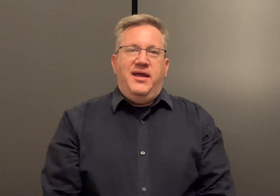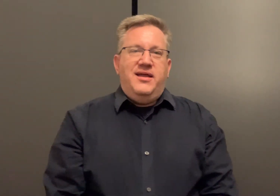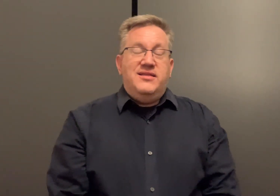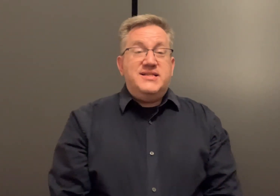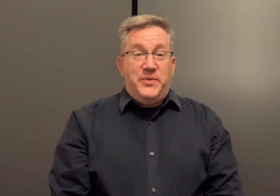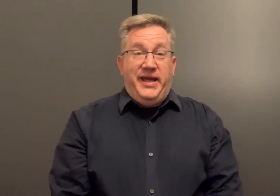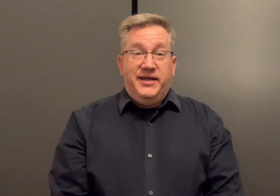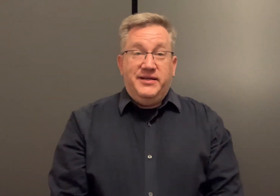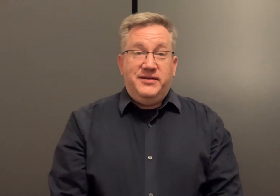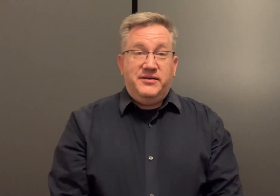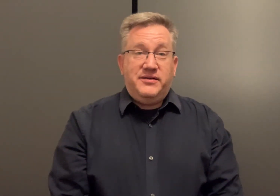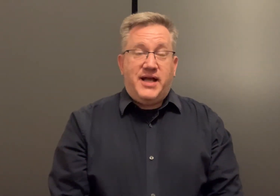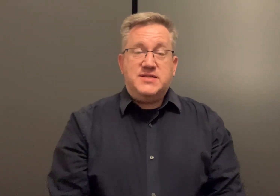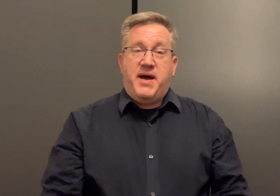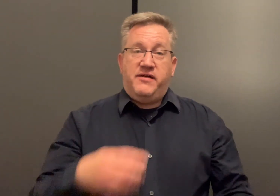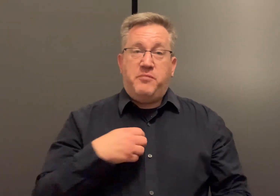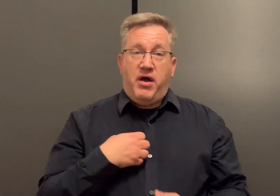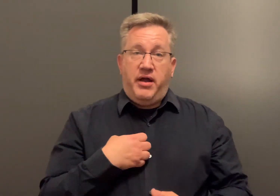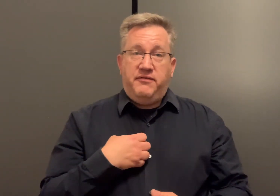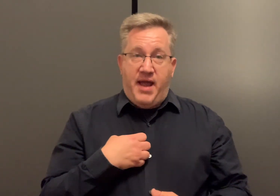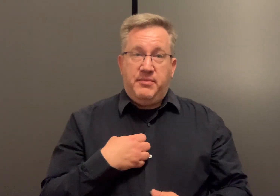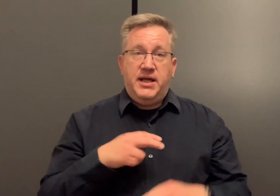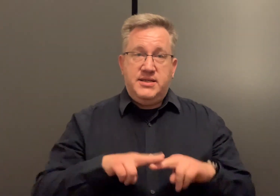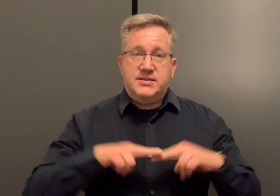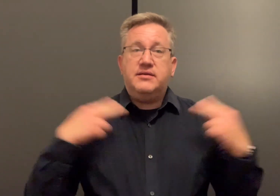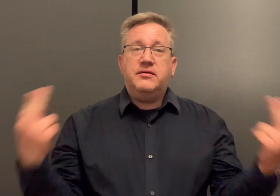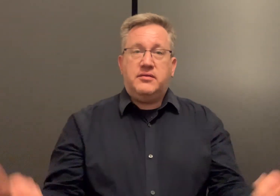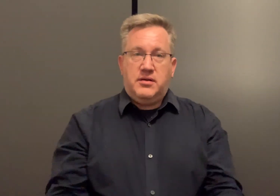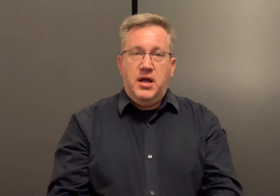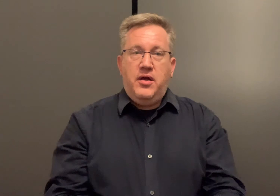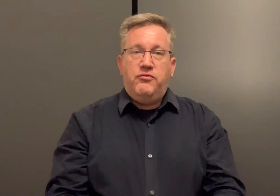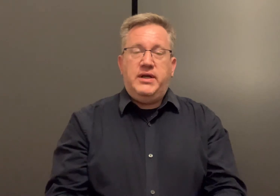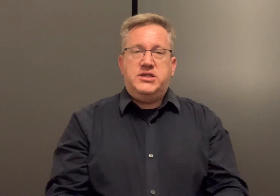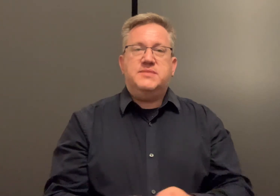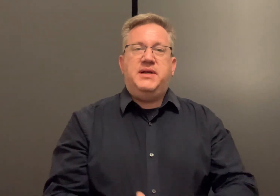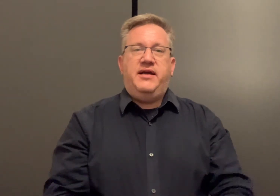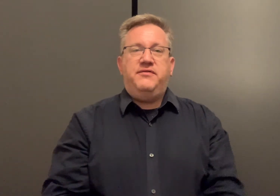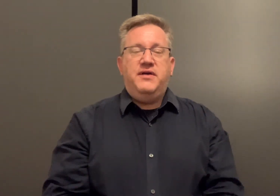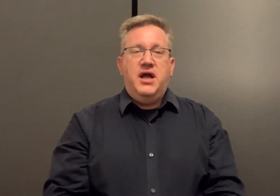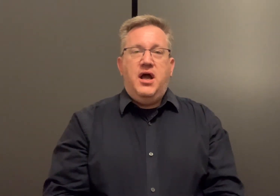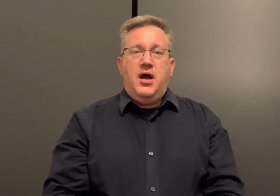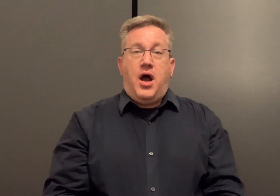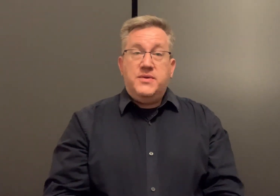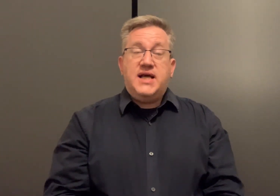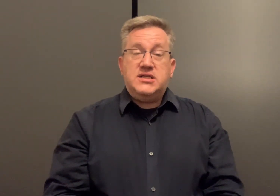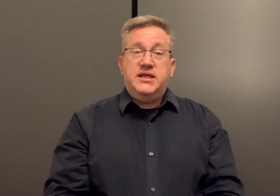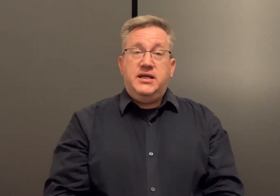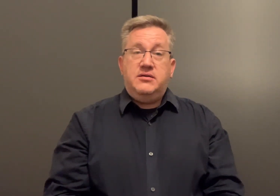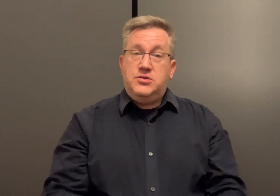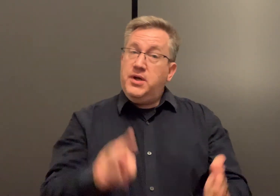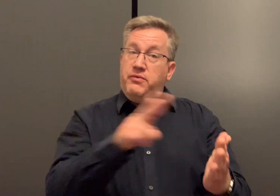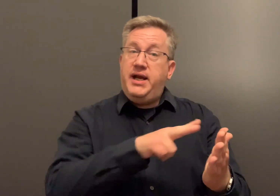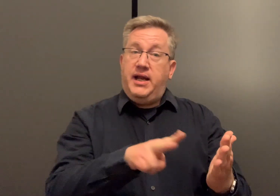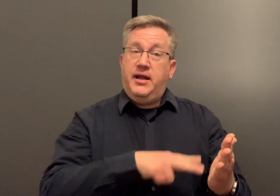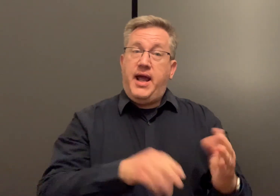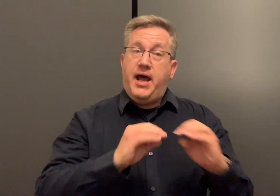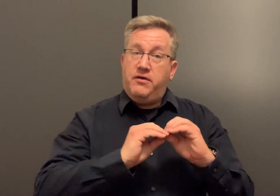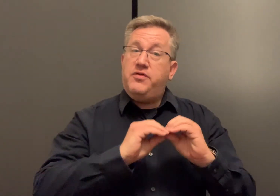This week, as part of my family's religious belief, I was actually doing a reading out of the